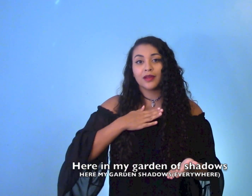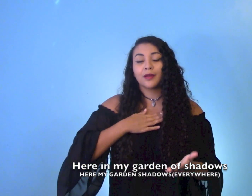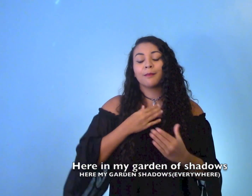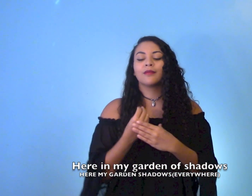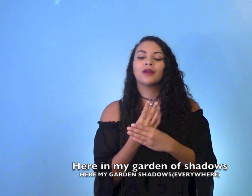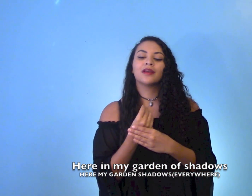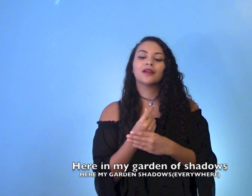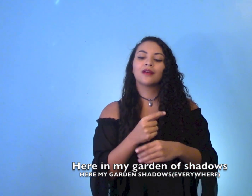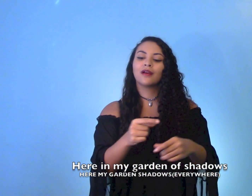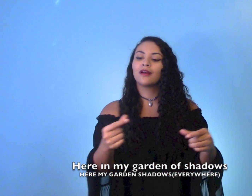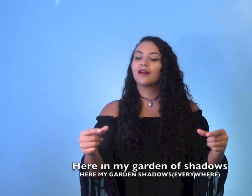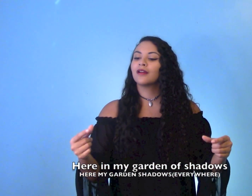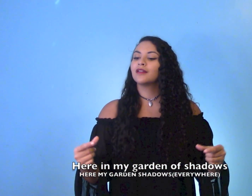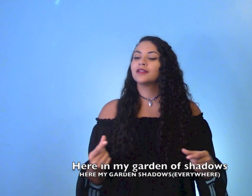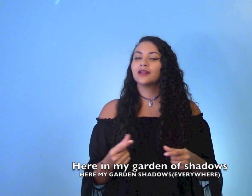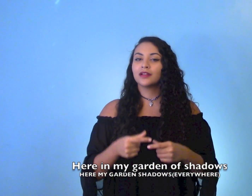in my garden of